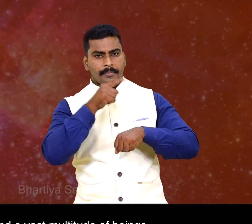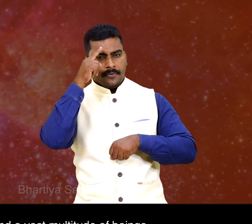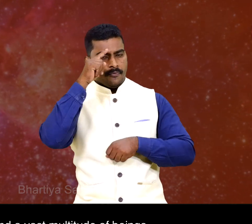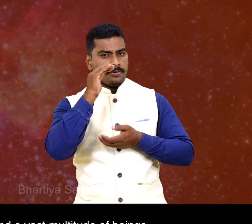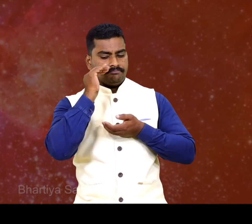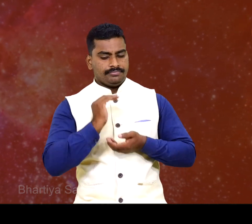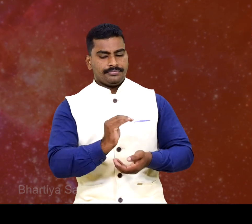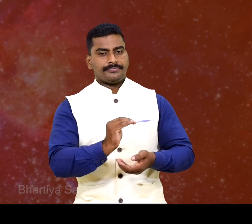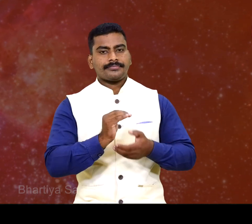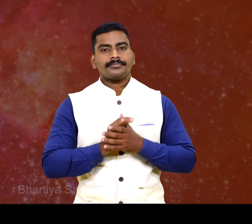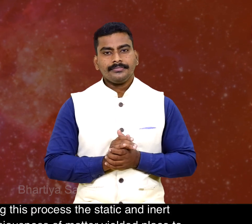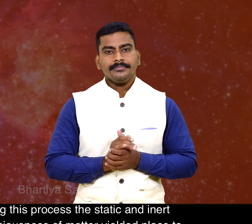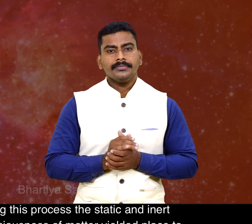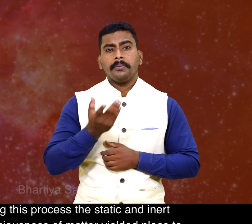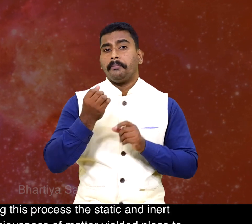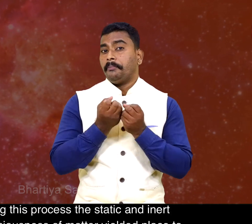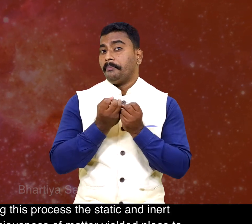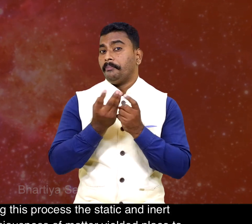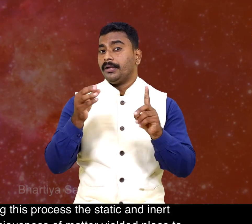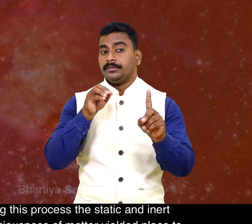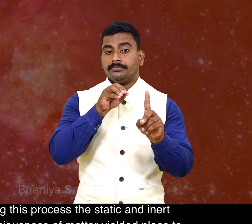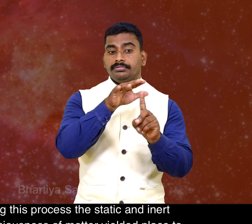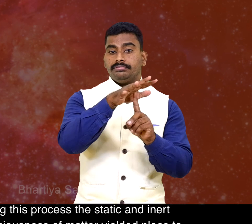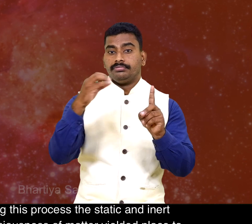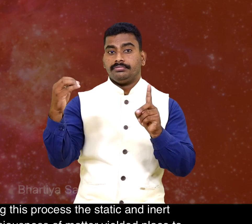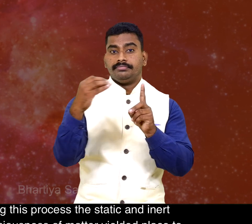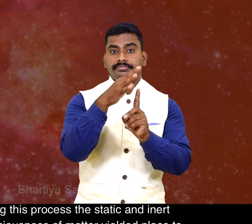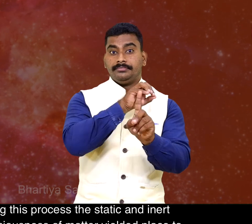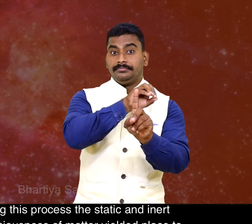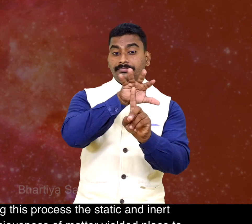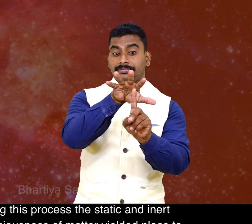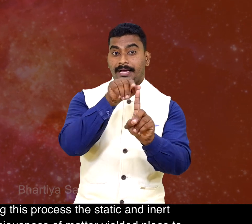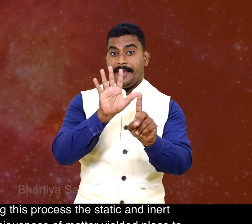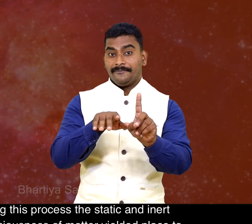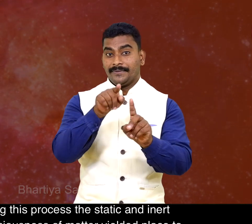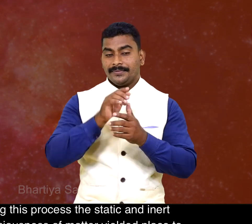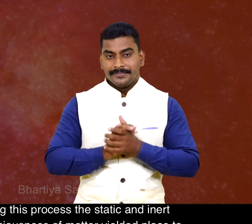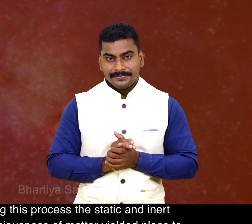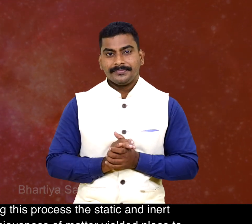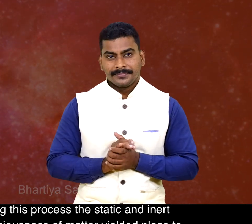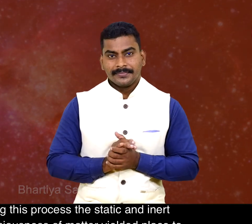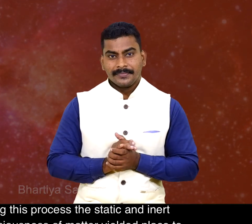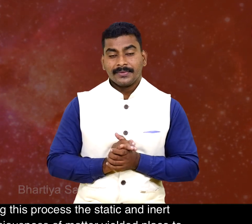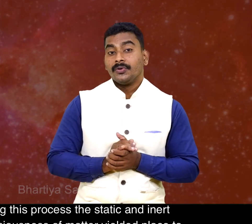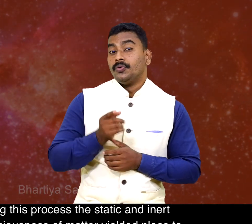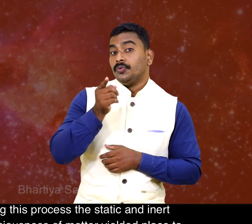beings. During this process, the static and inert unconscious